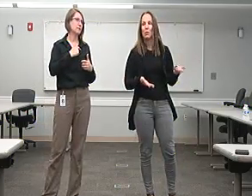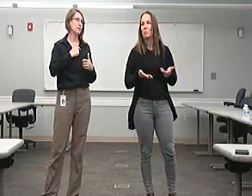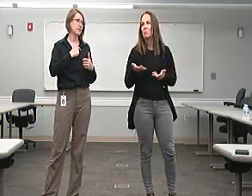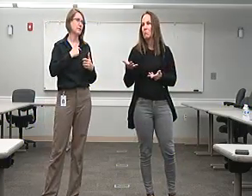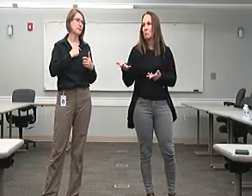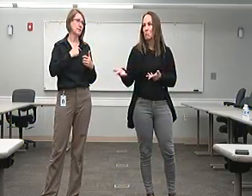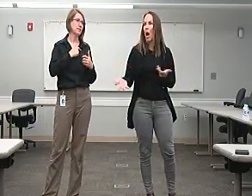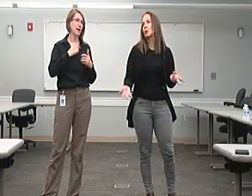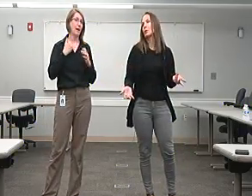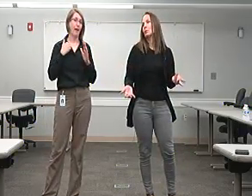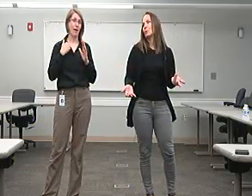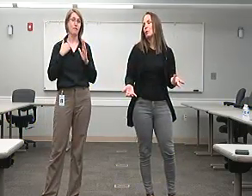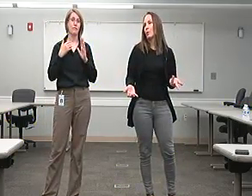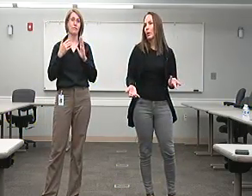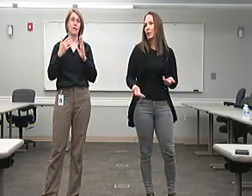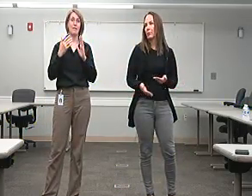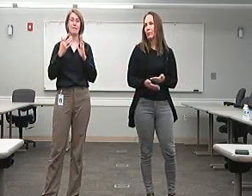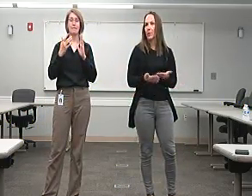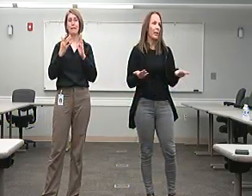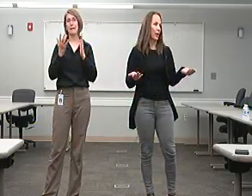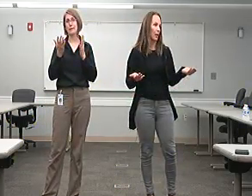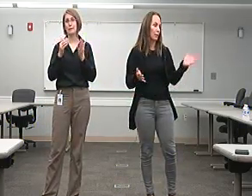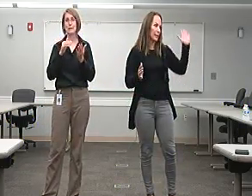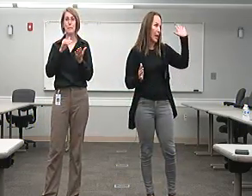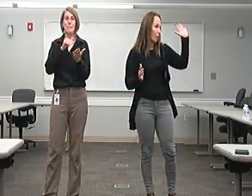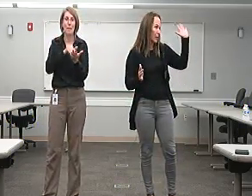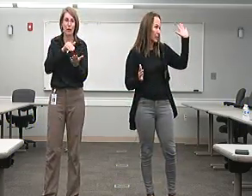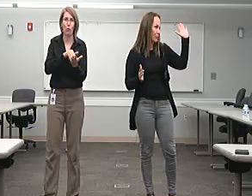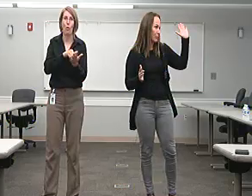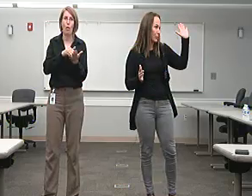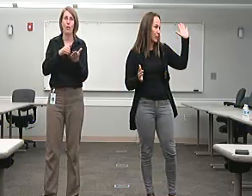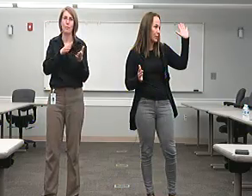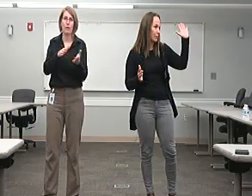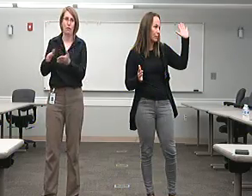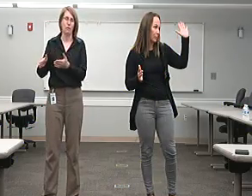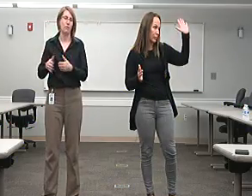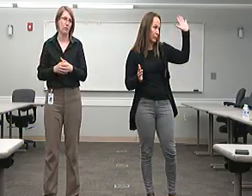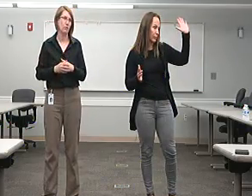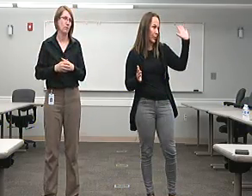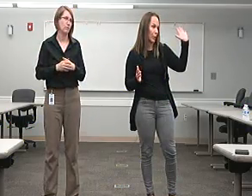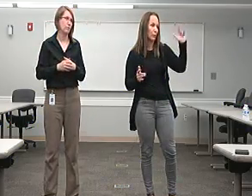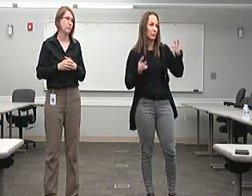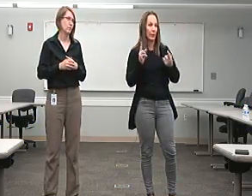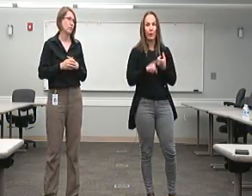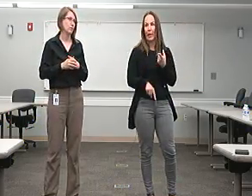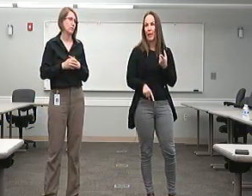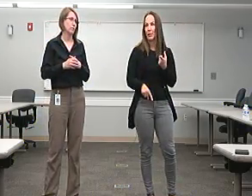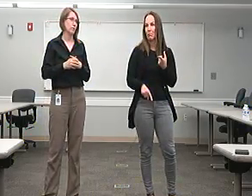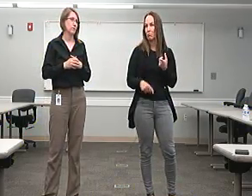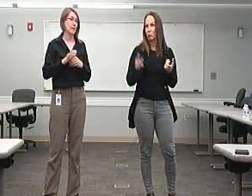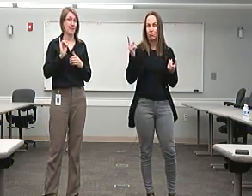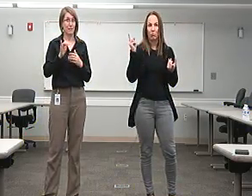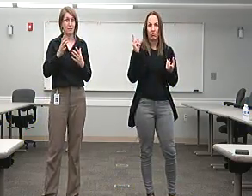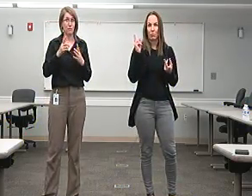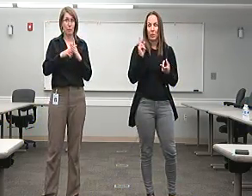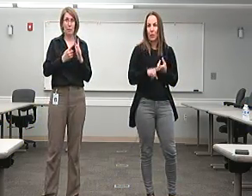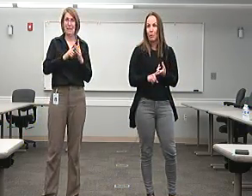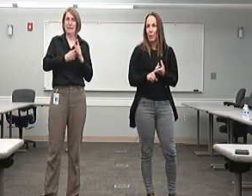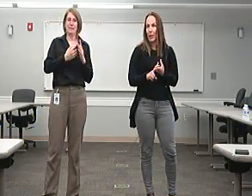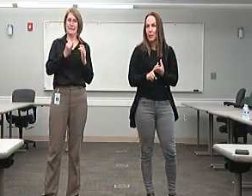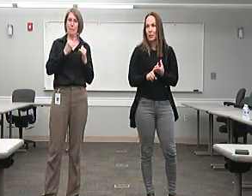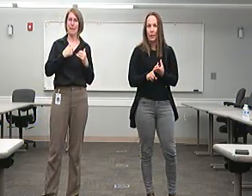model for it from the get-go. At least I was. It was hearing aids, you can implant